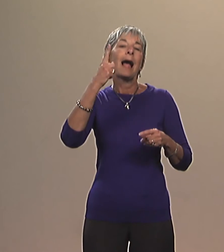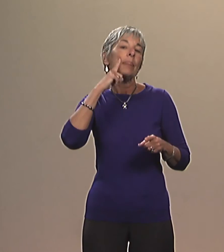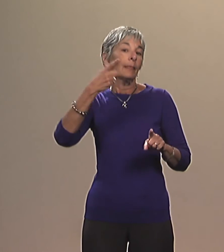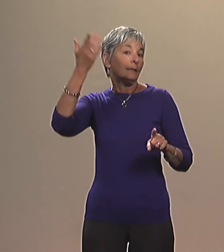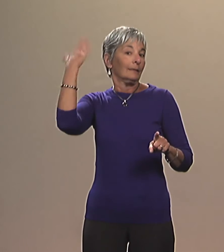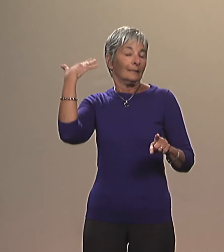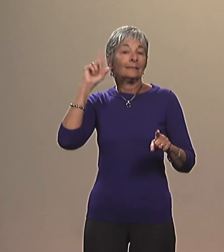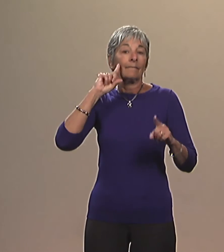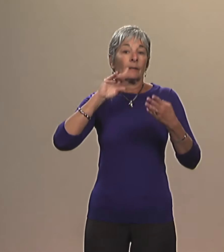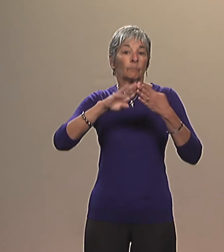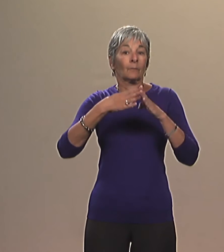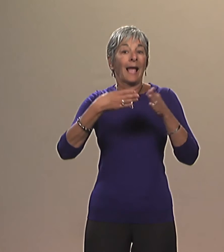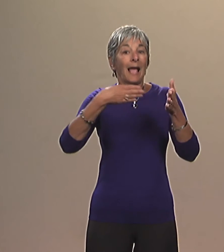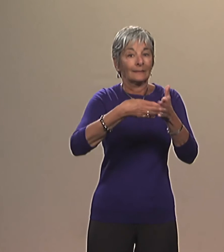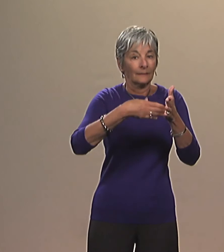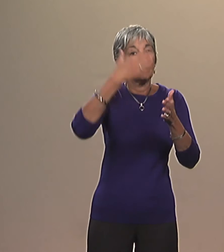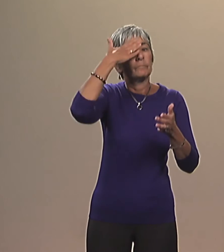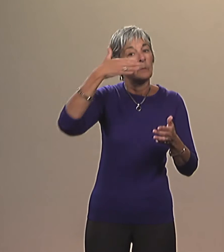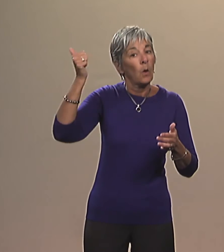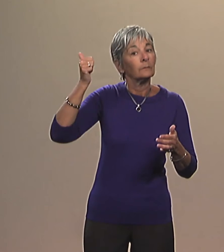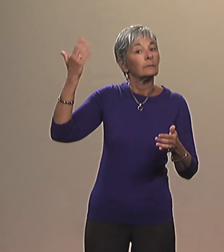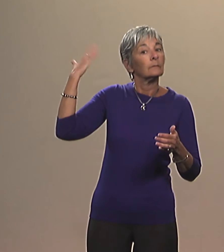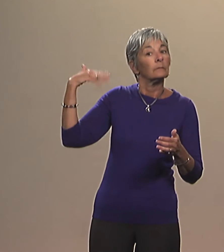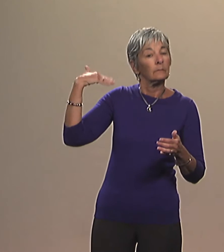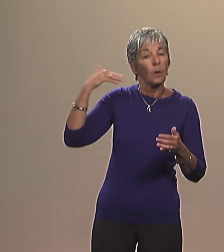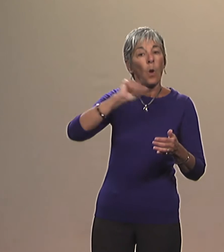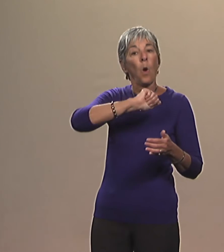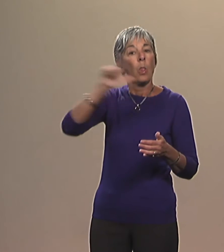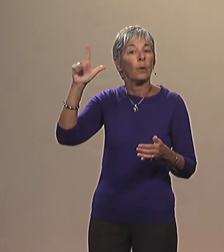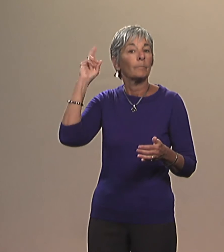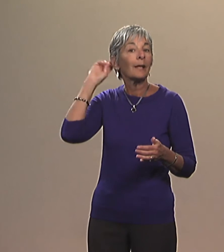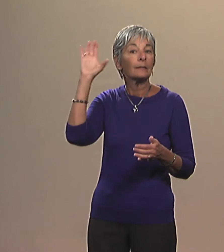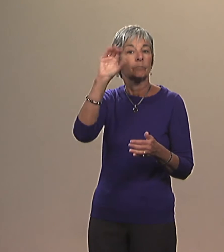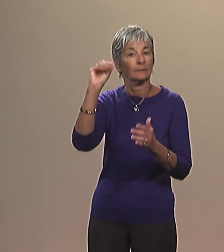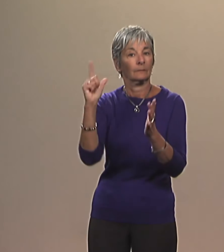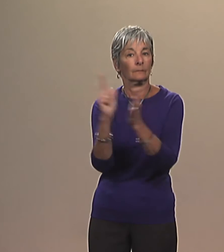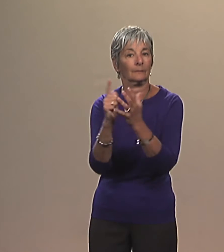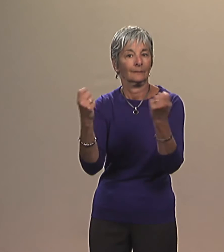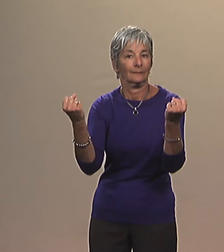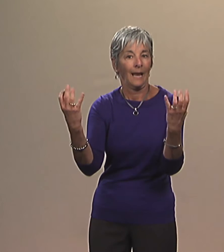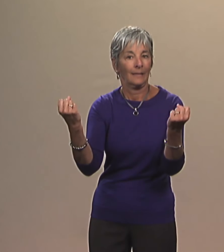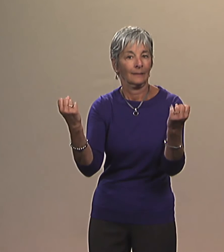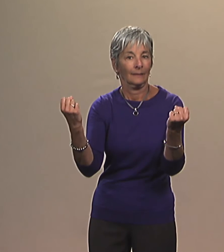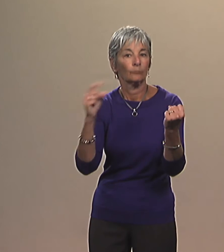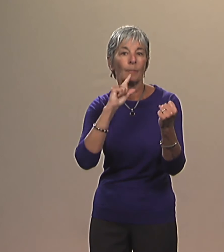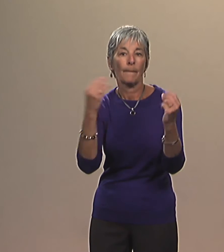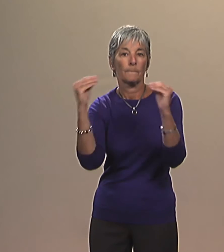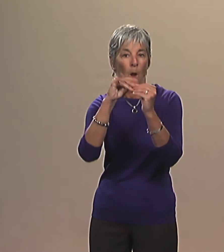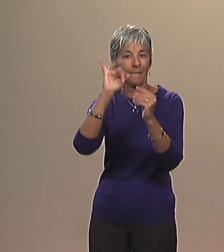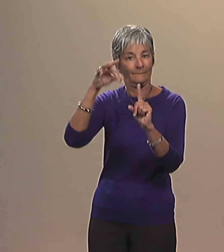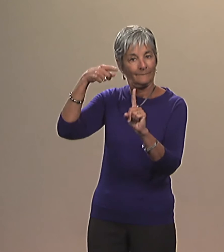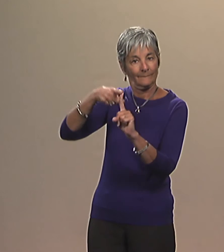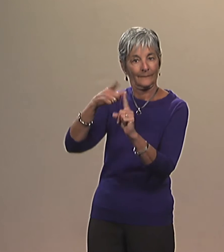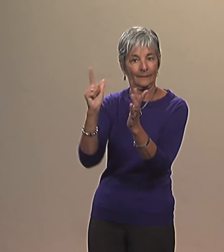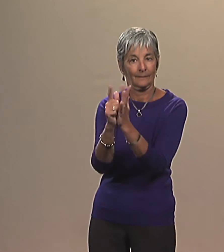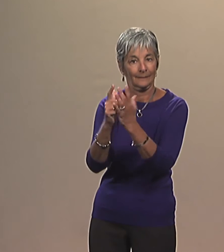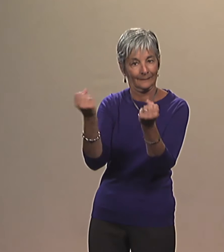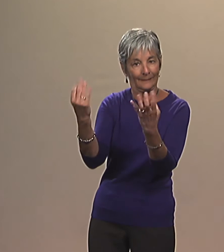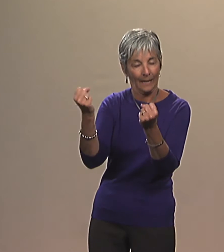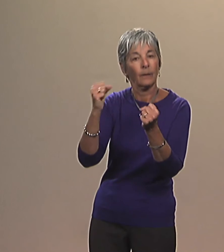think the reason for the previous opposition was because in the past, all of the cochlear implant centers forbid the use of sign language. More than likely, it was the banning